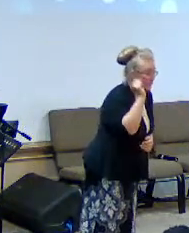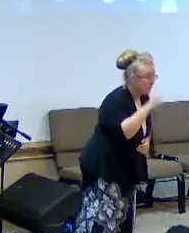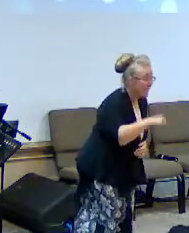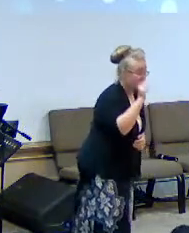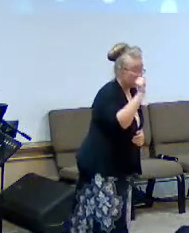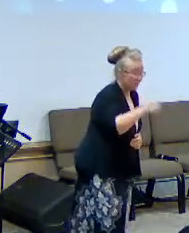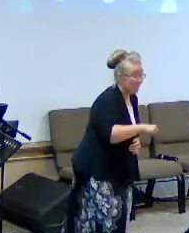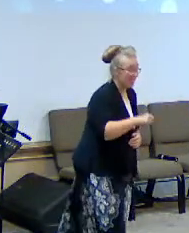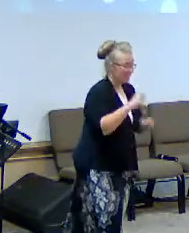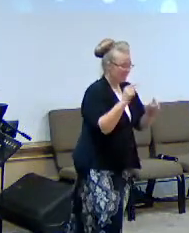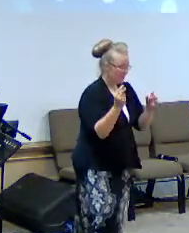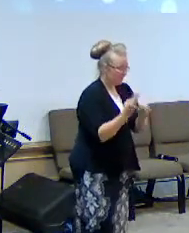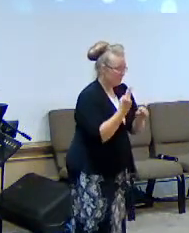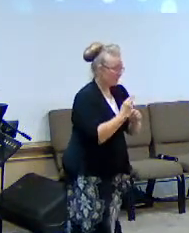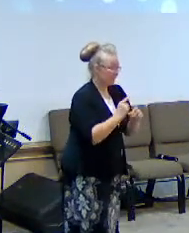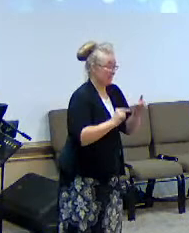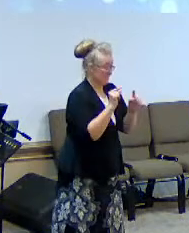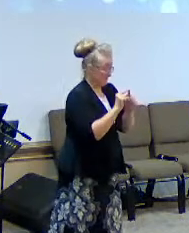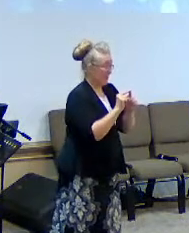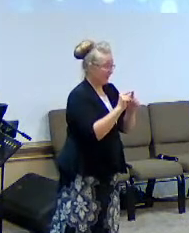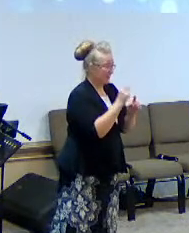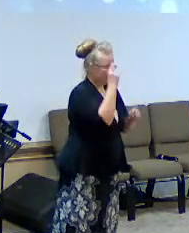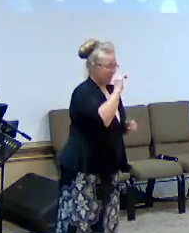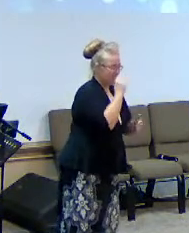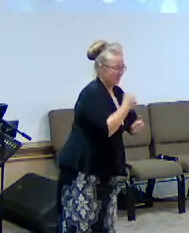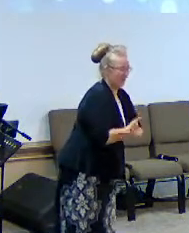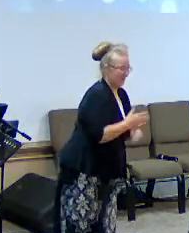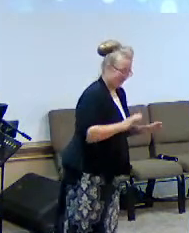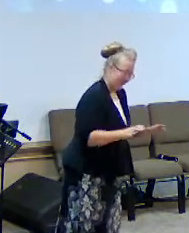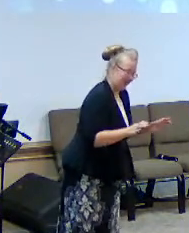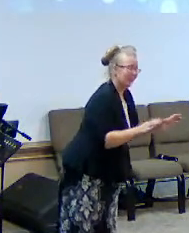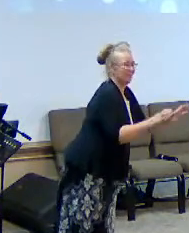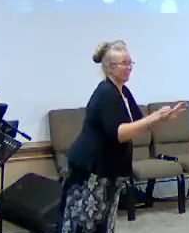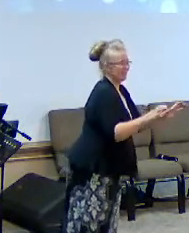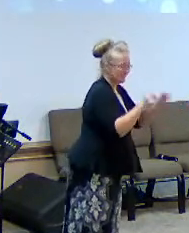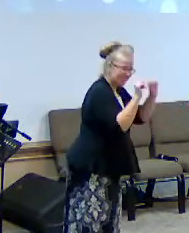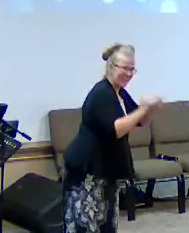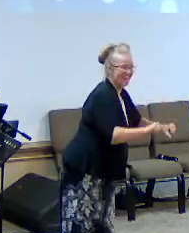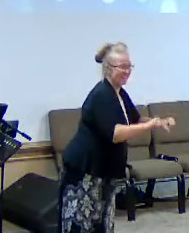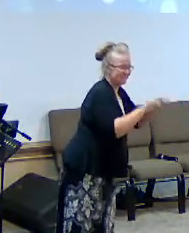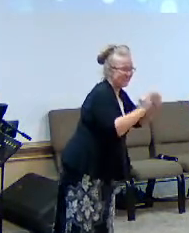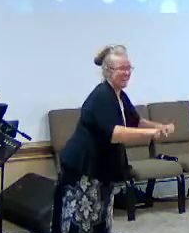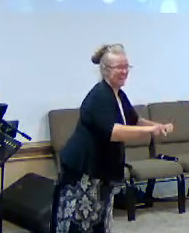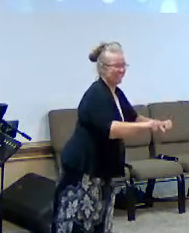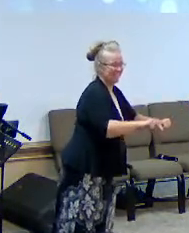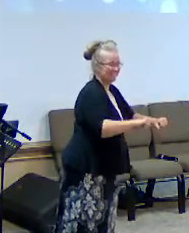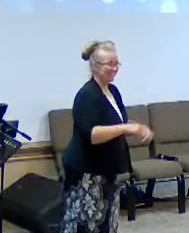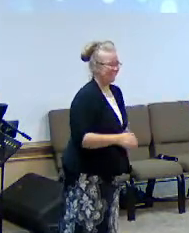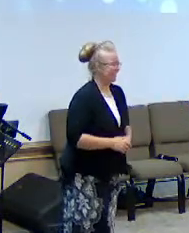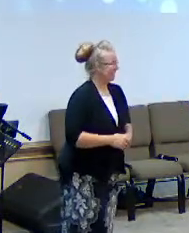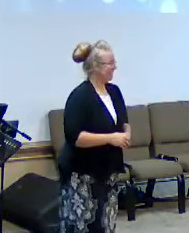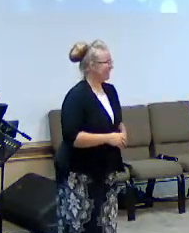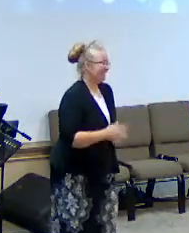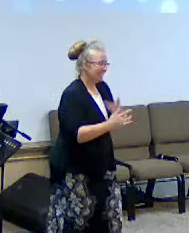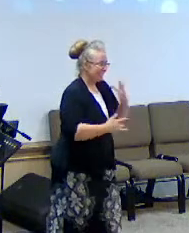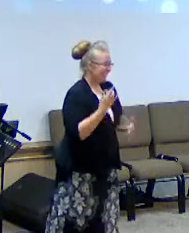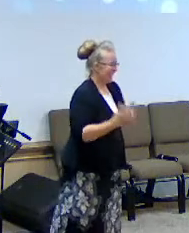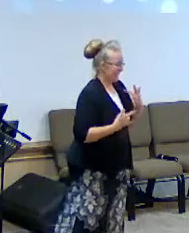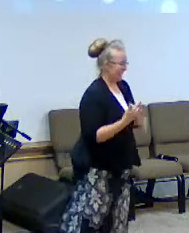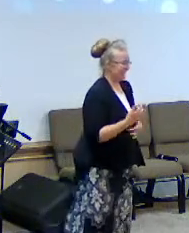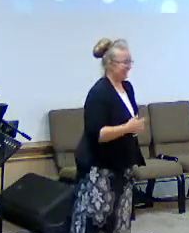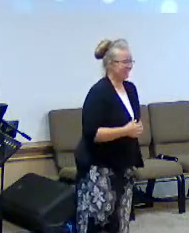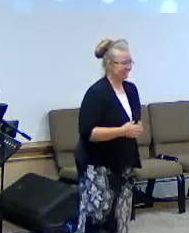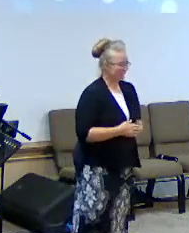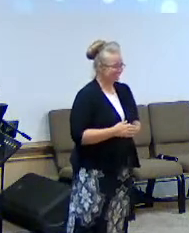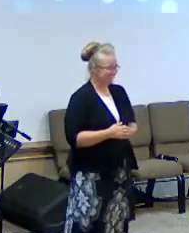it. They use their words on that one. I promise you to encourage. Amen. So excited. Make sure you reach out. Amen. To those when they